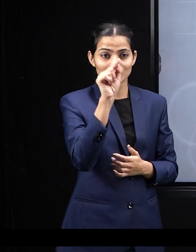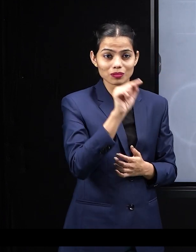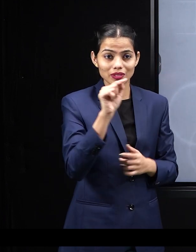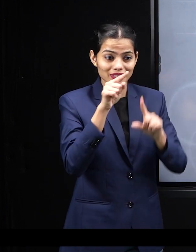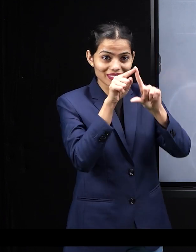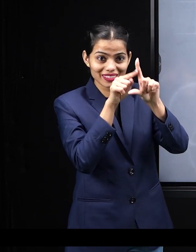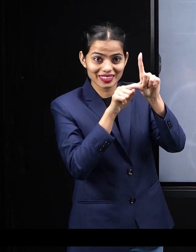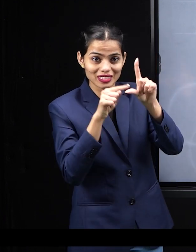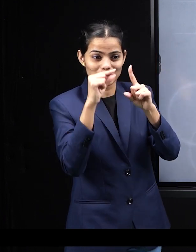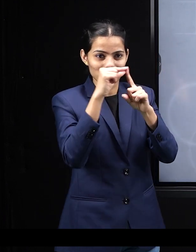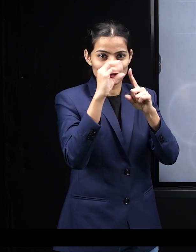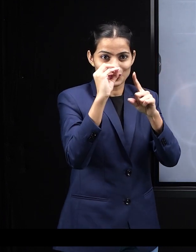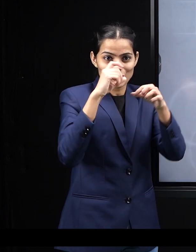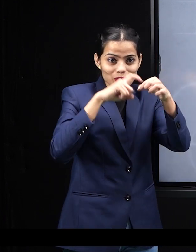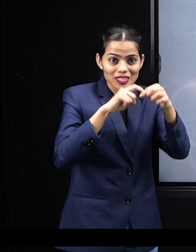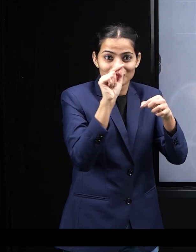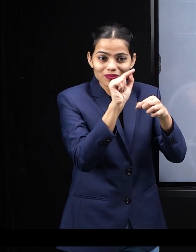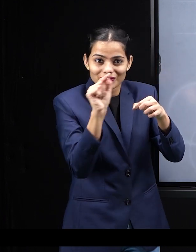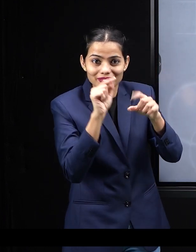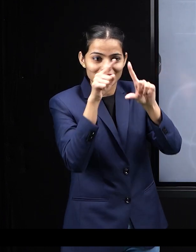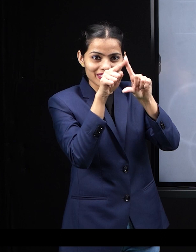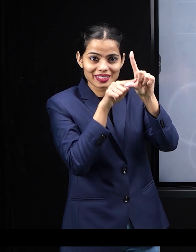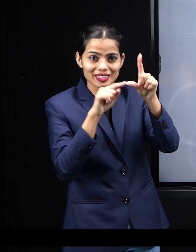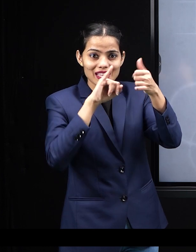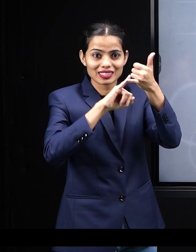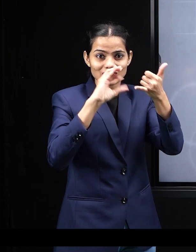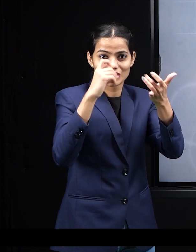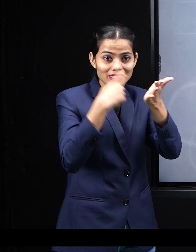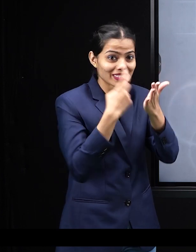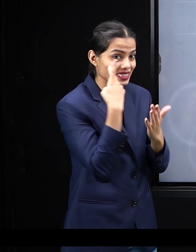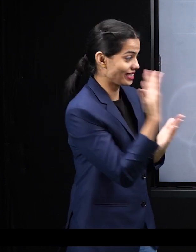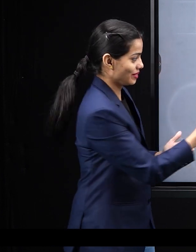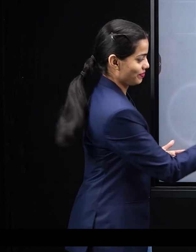Therefore, angle POQ is equal to angle SOR.